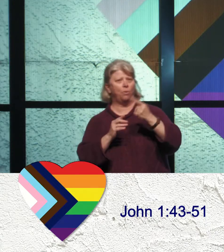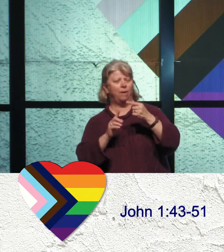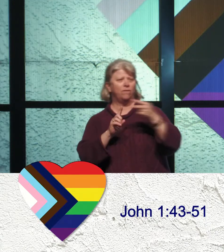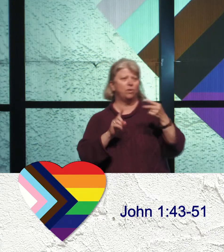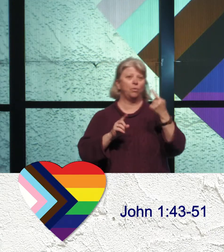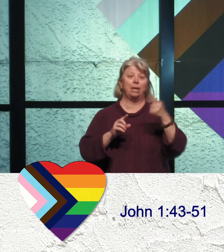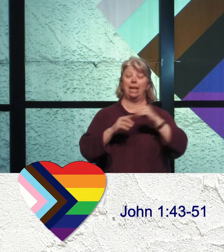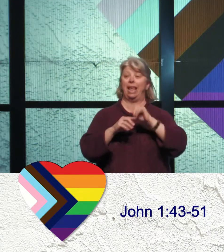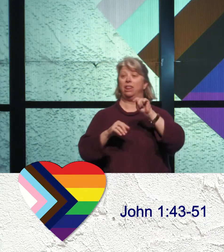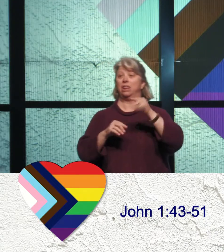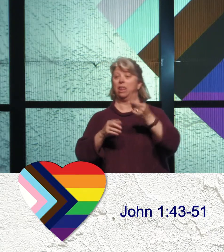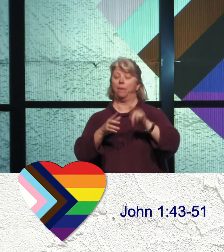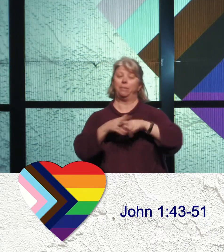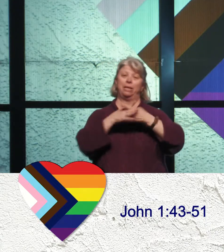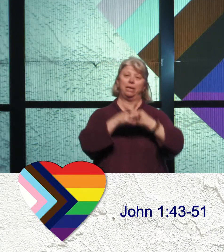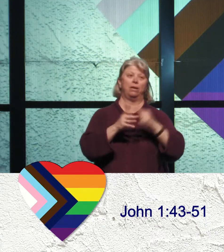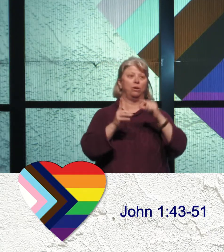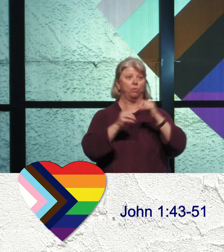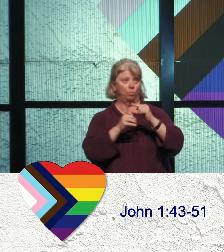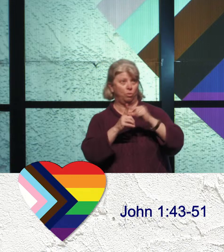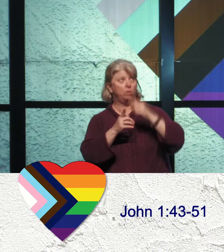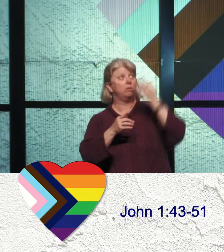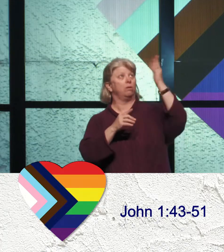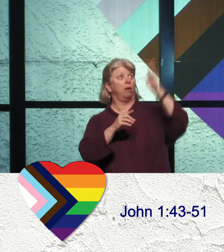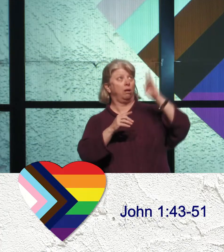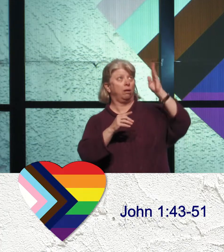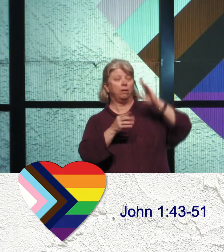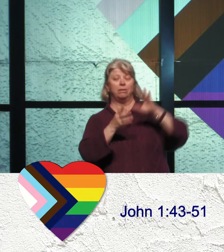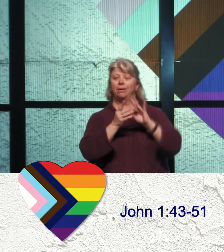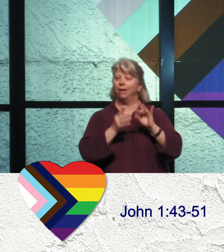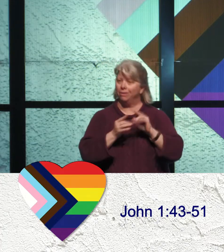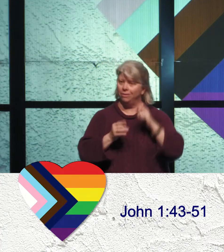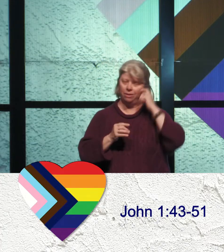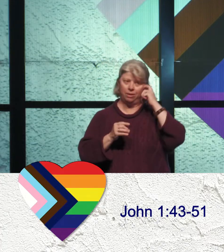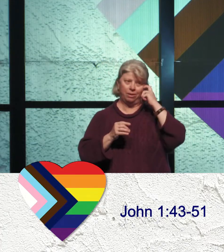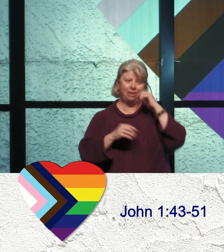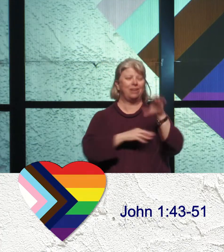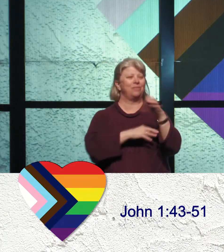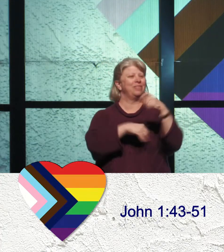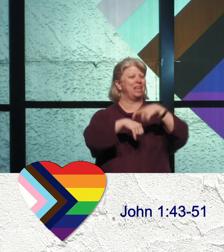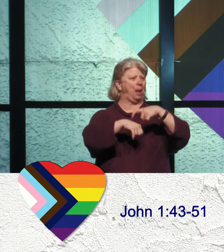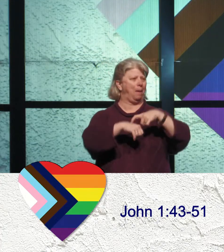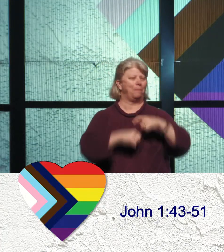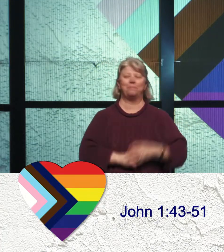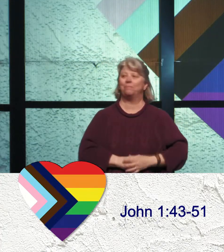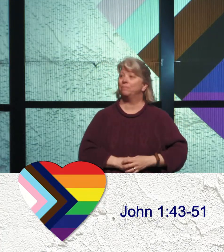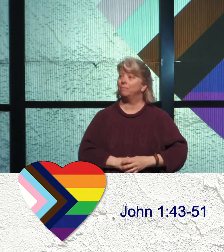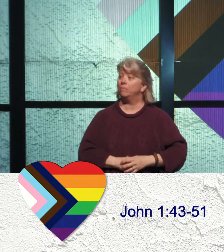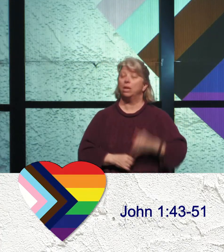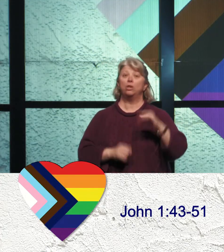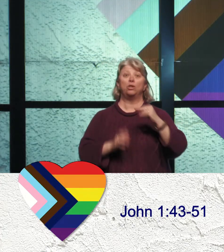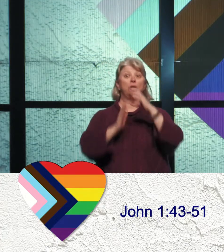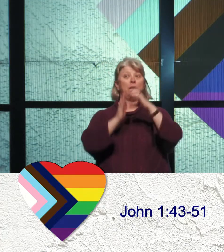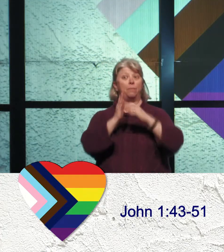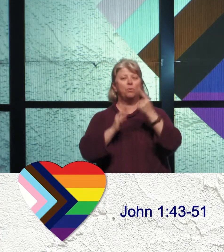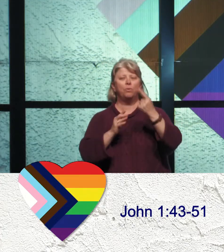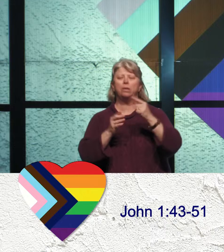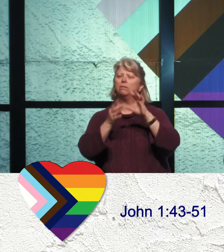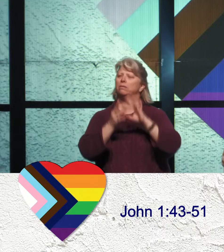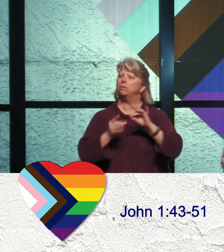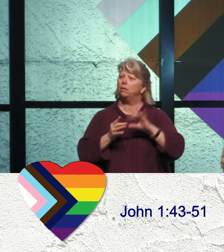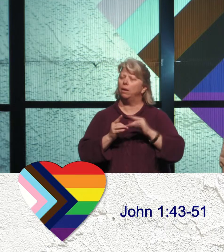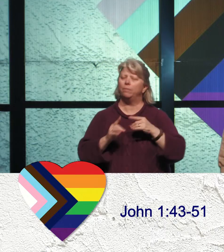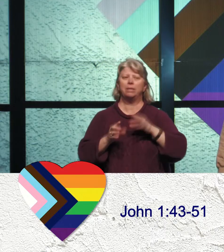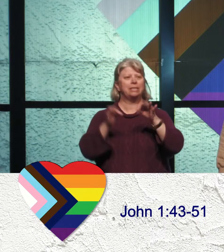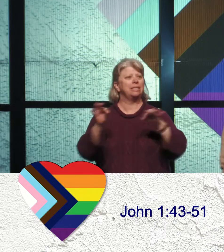In the beginning was the Word, and the Word was with God, and we like to talk about that one at Christmas. And John chapter 1 kind of talks about